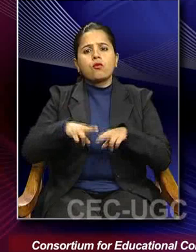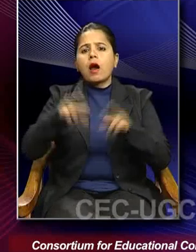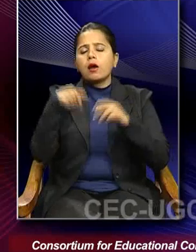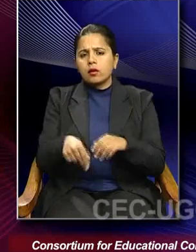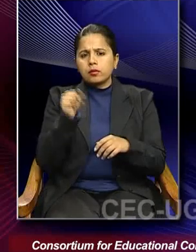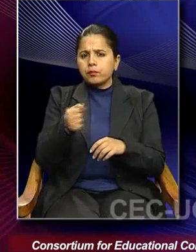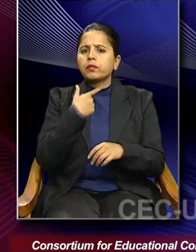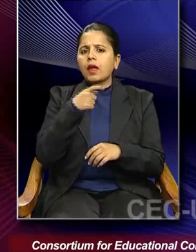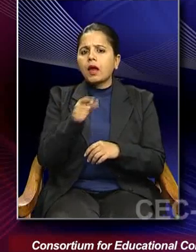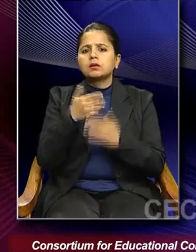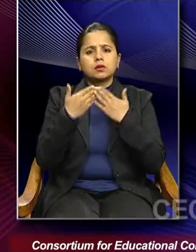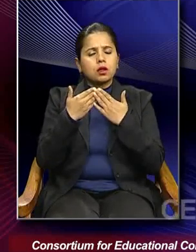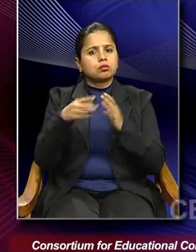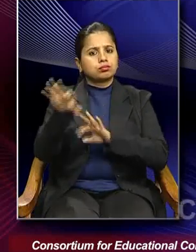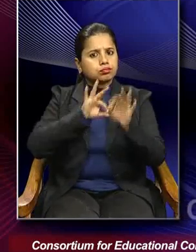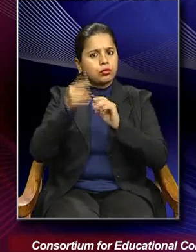of environmental protection.